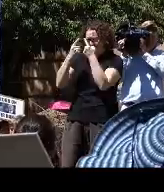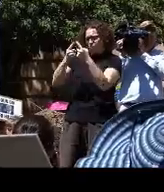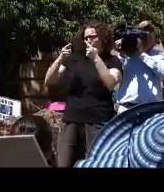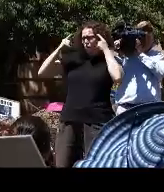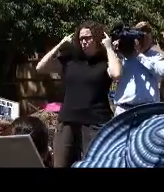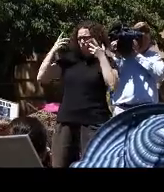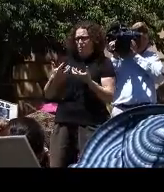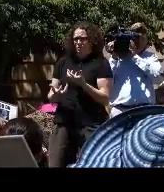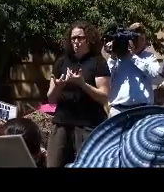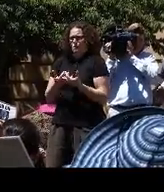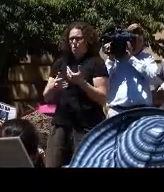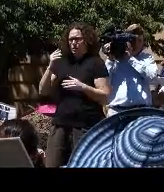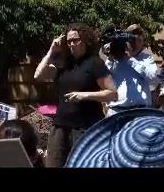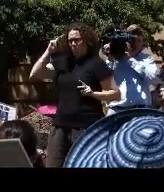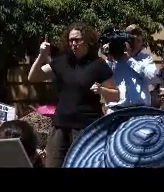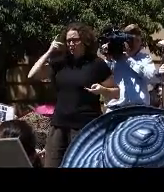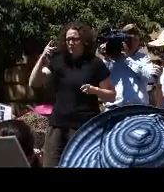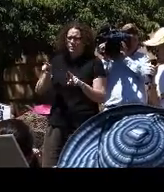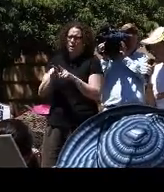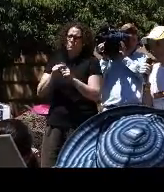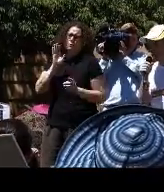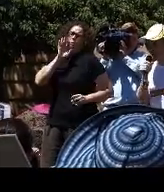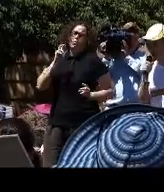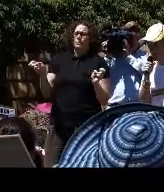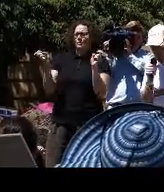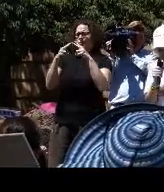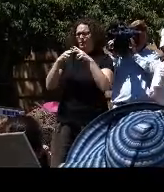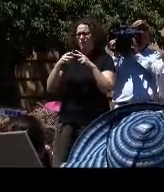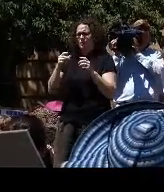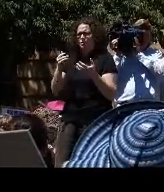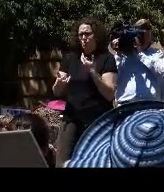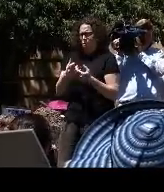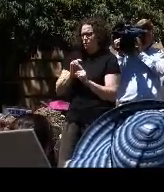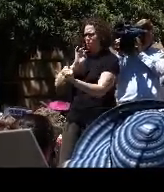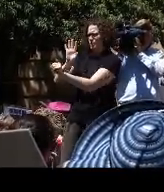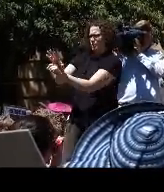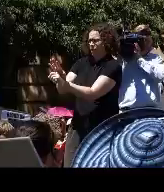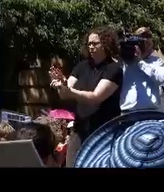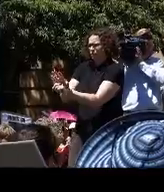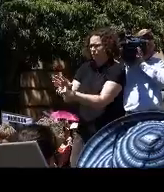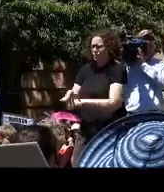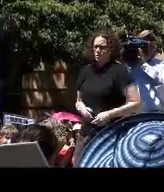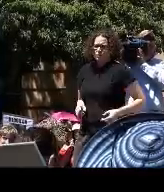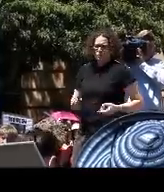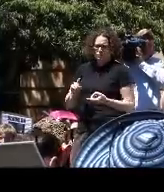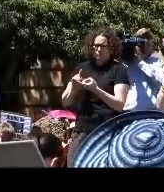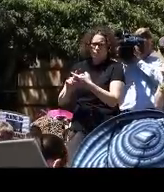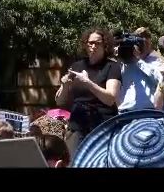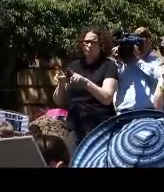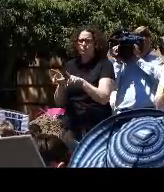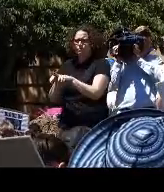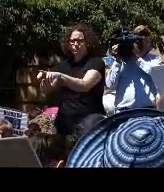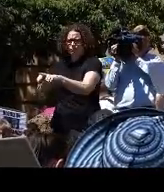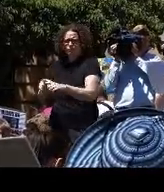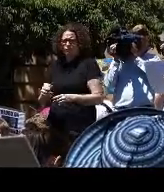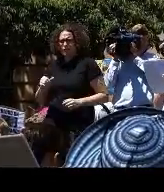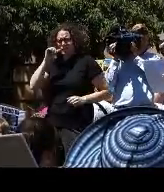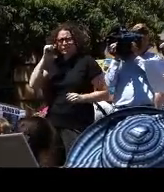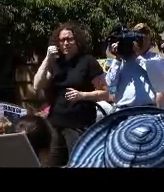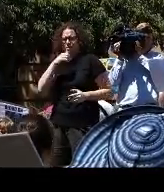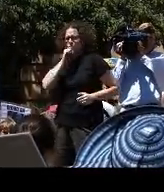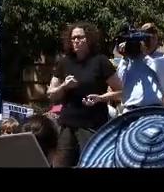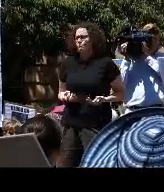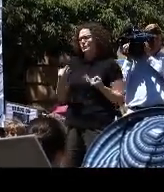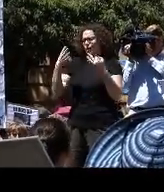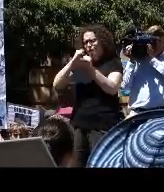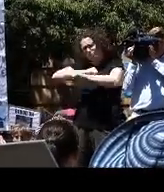Sydney Uni and still amuse and entertain him. He is yesterday's man with no real